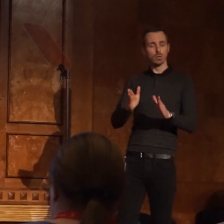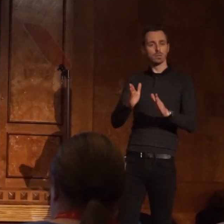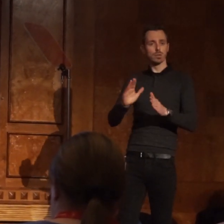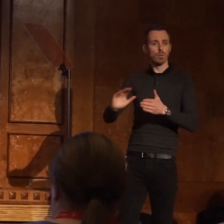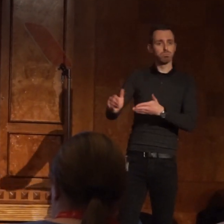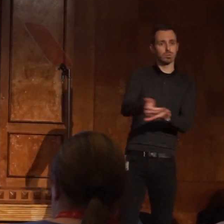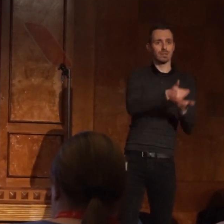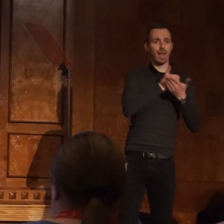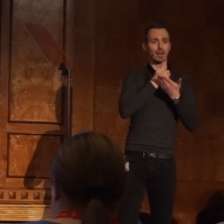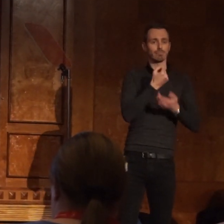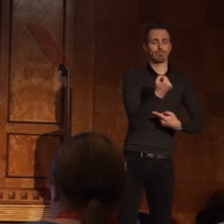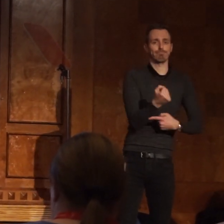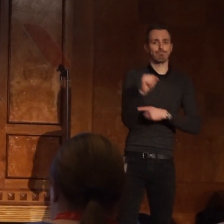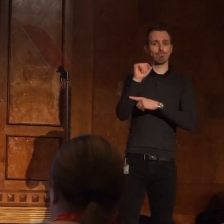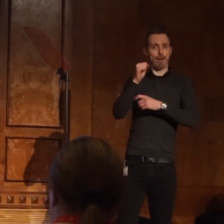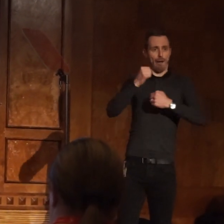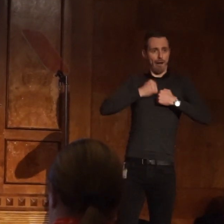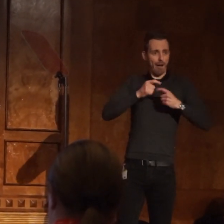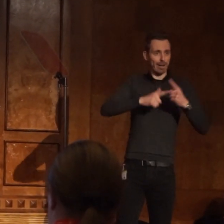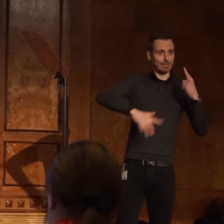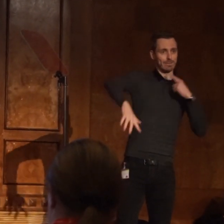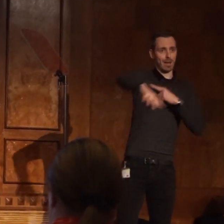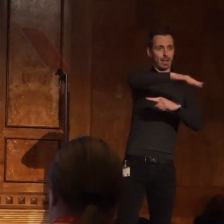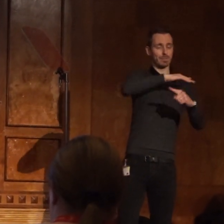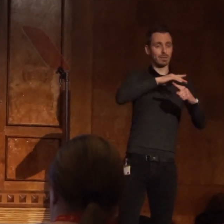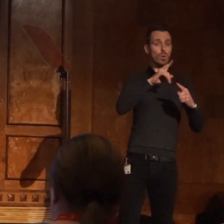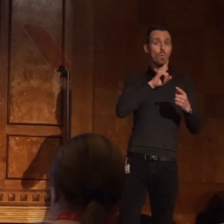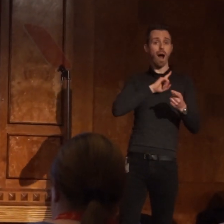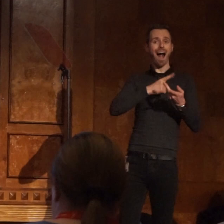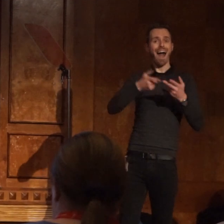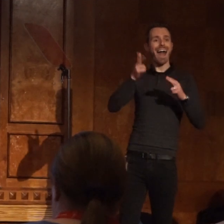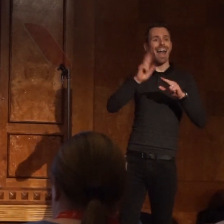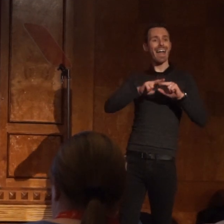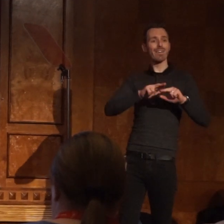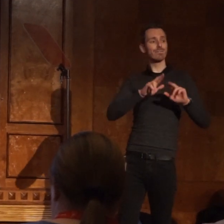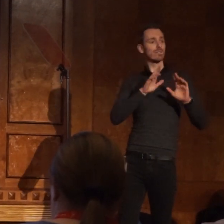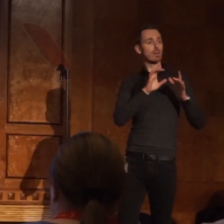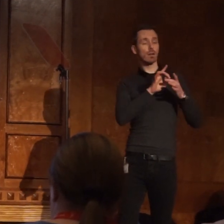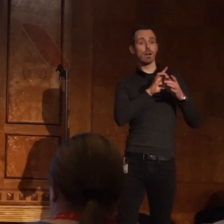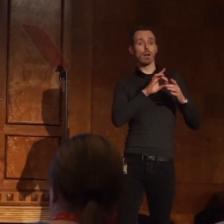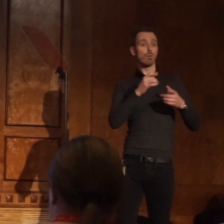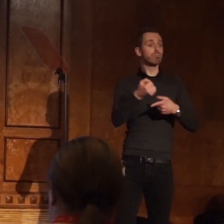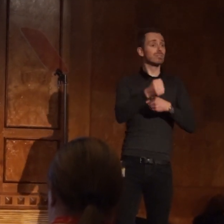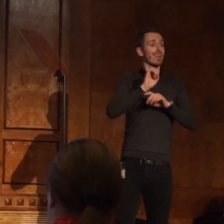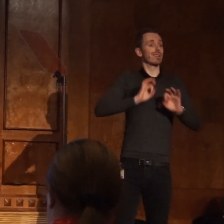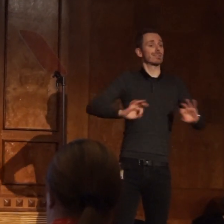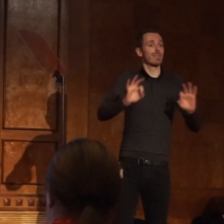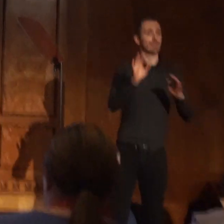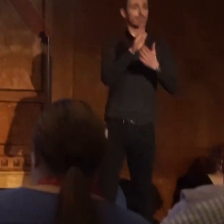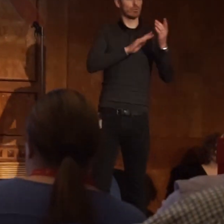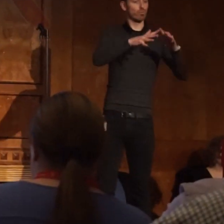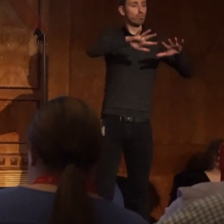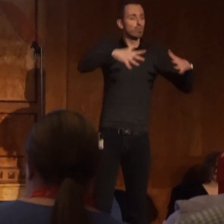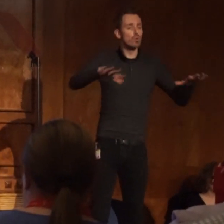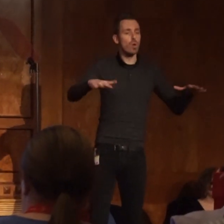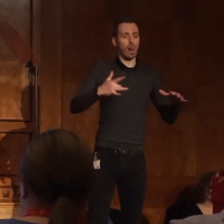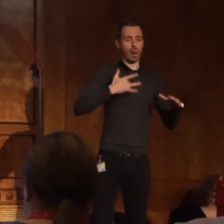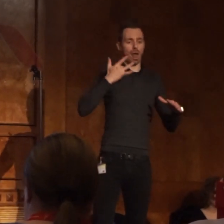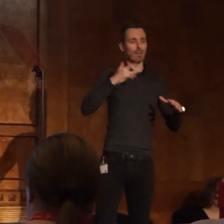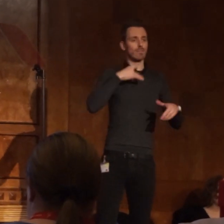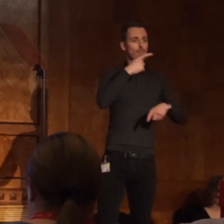environment, then our whole rural way of life will be under threat. This is why Labour is committed